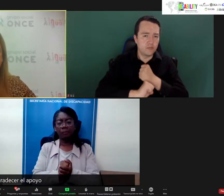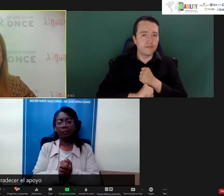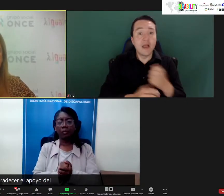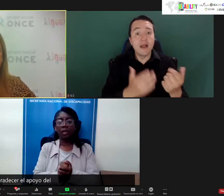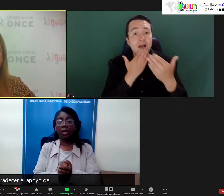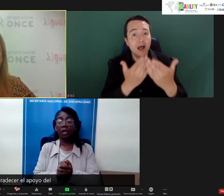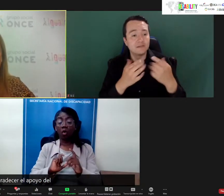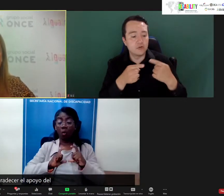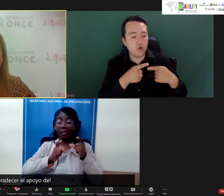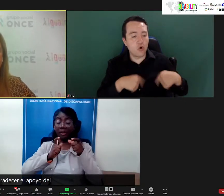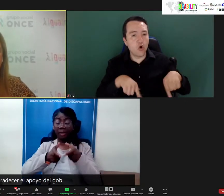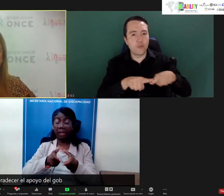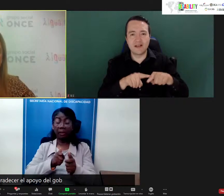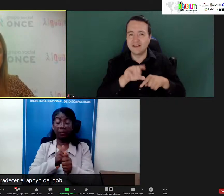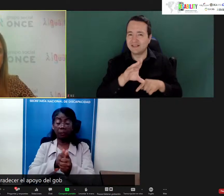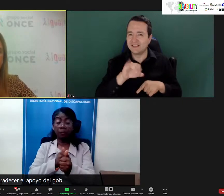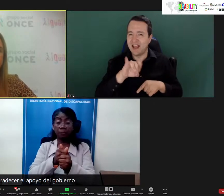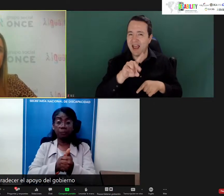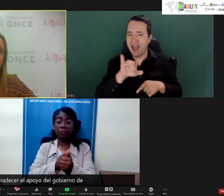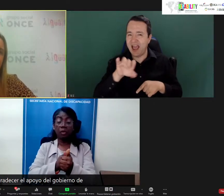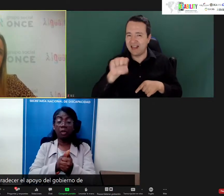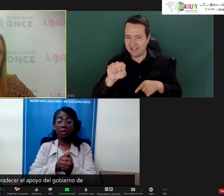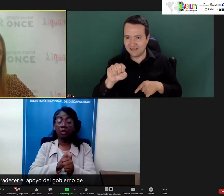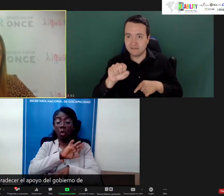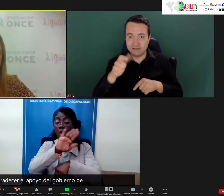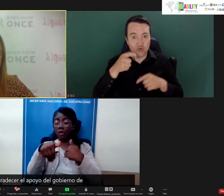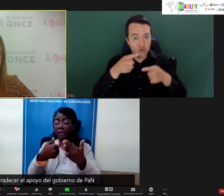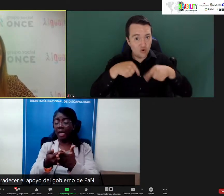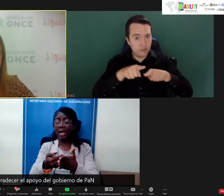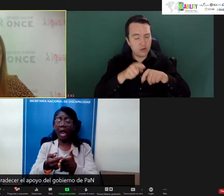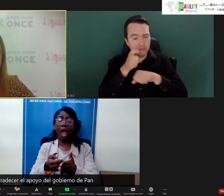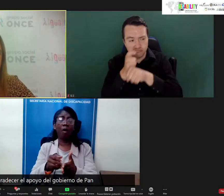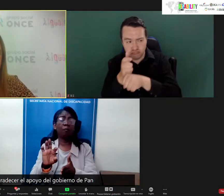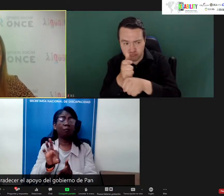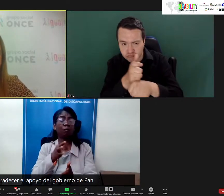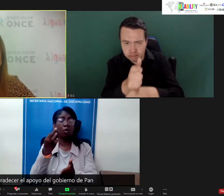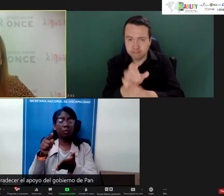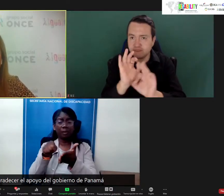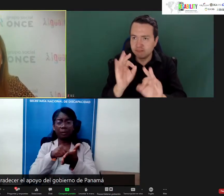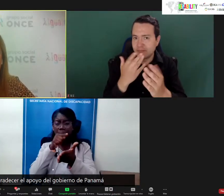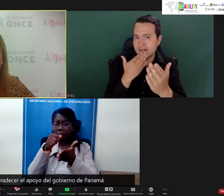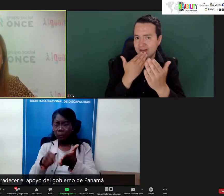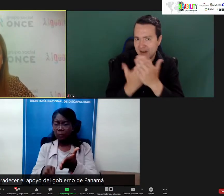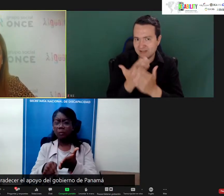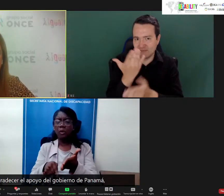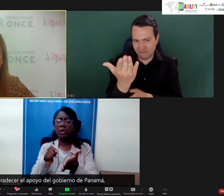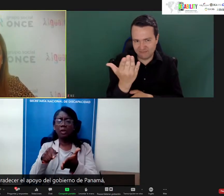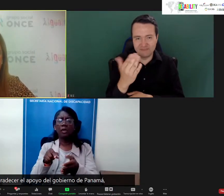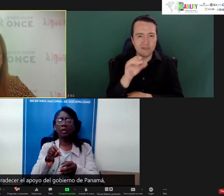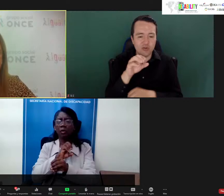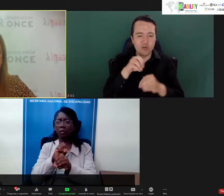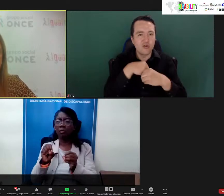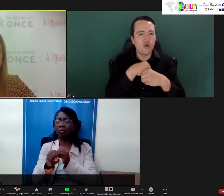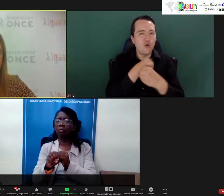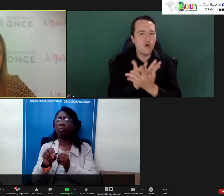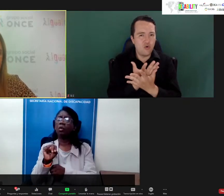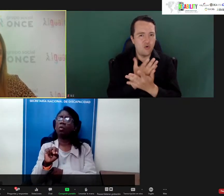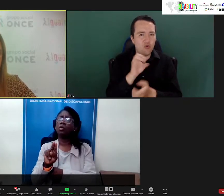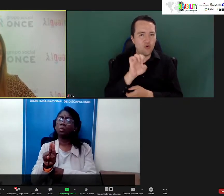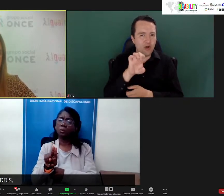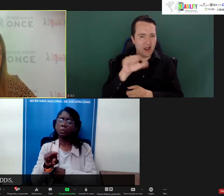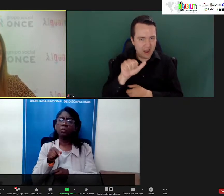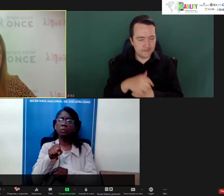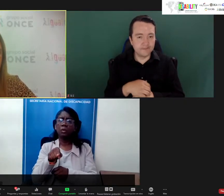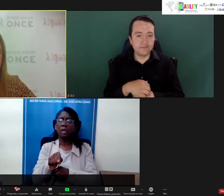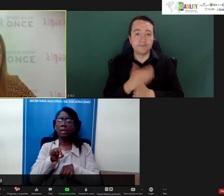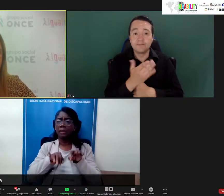committee or follow follow-up for the elimination of all sorts of discrimination of